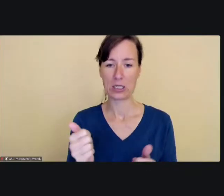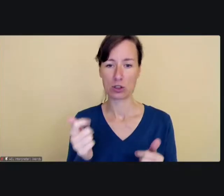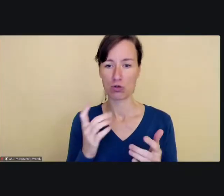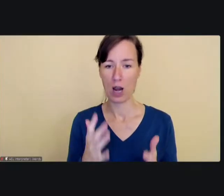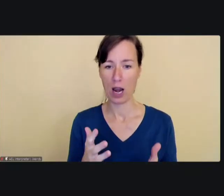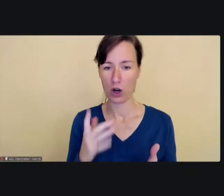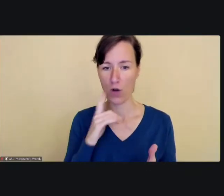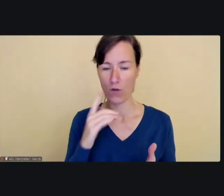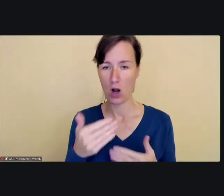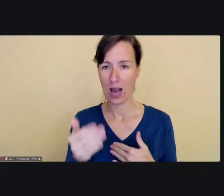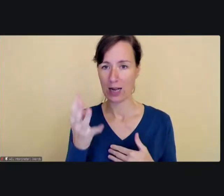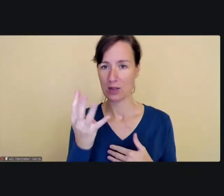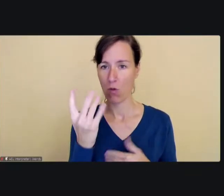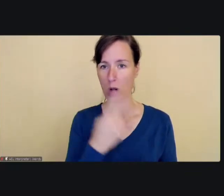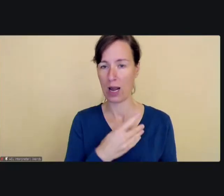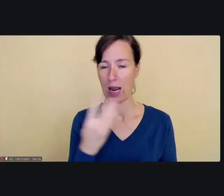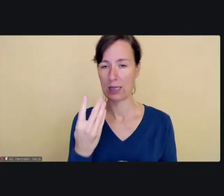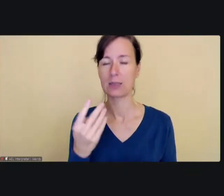Yes.